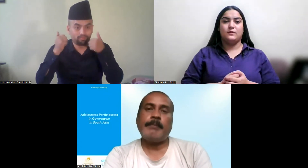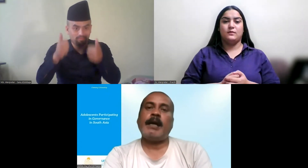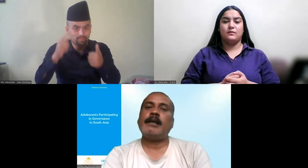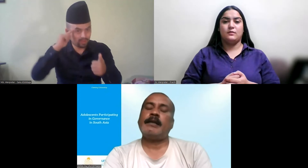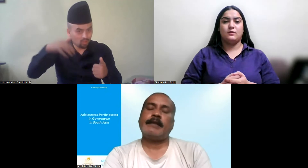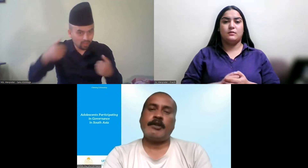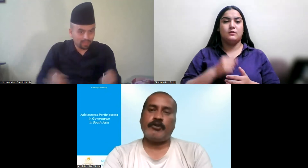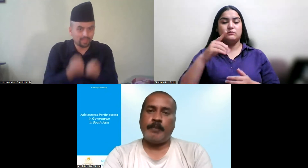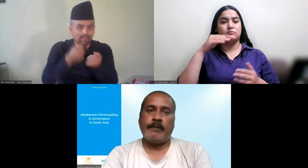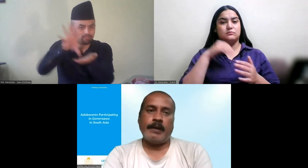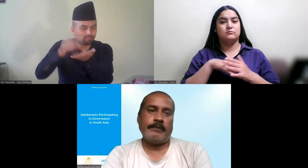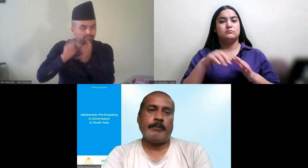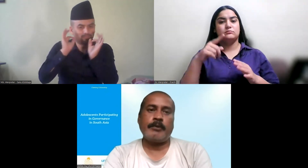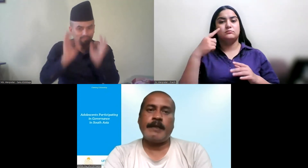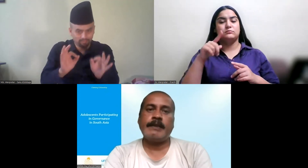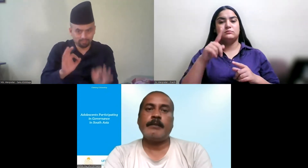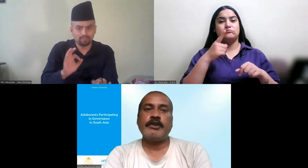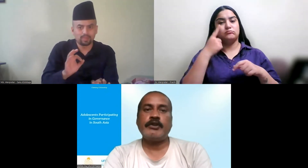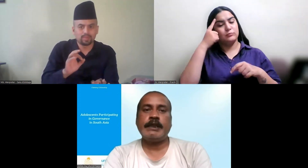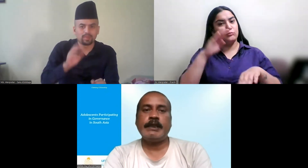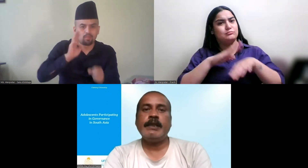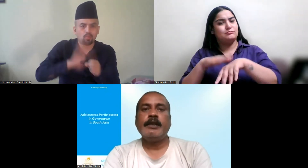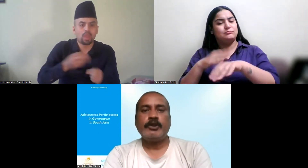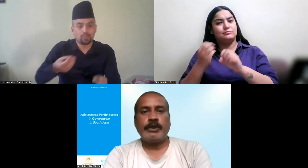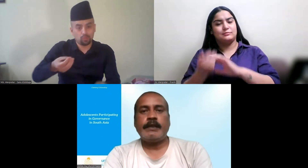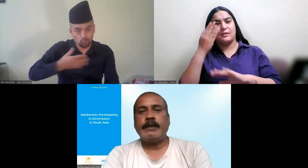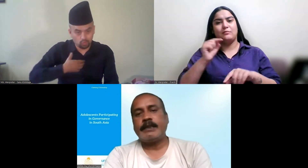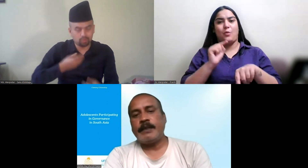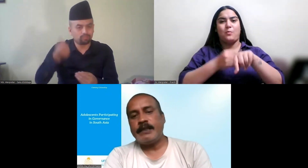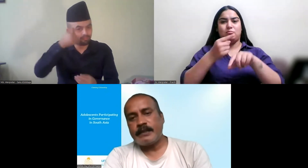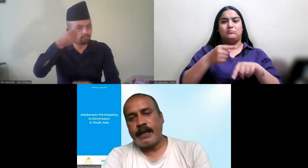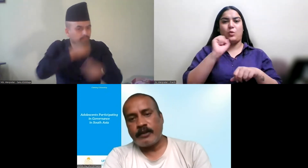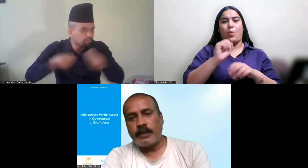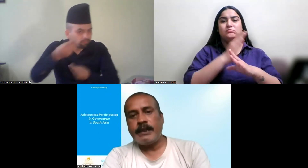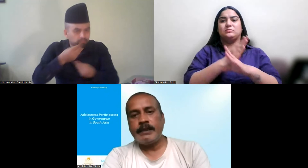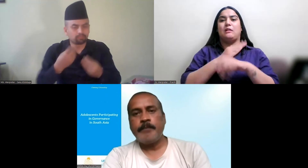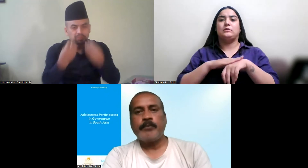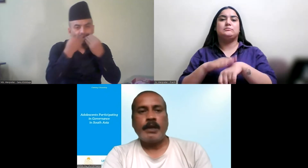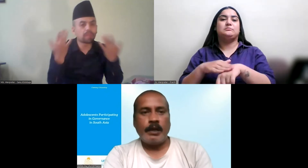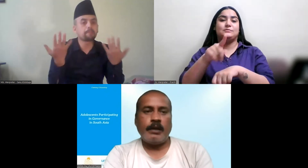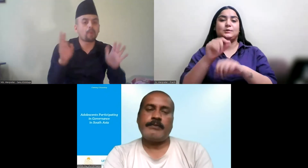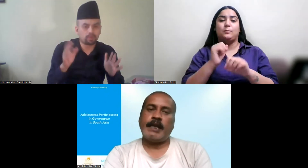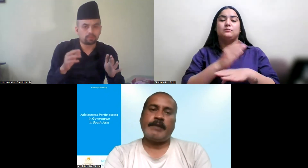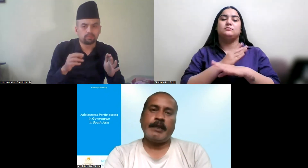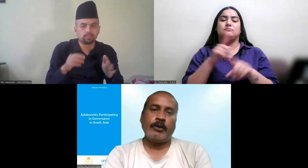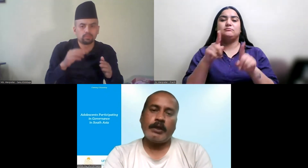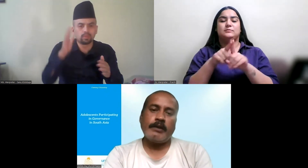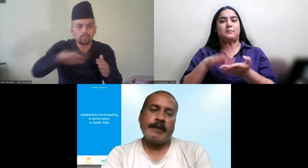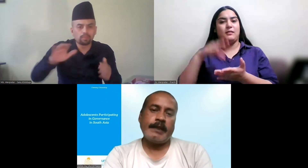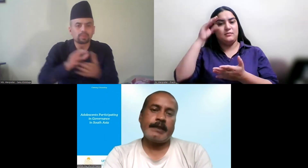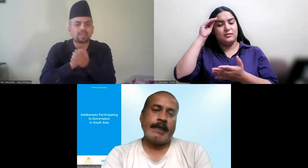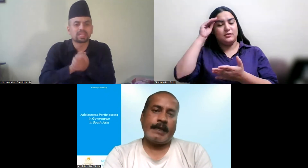of Nepal, and thanks to Pava for providing the opportunity to share the experiences and learning of child-friendly